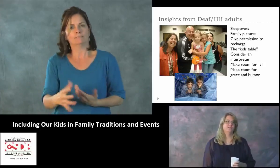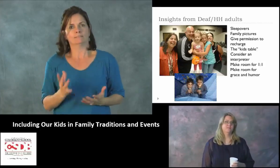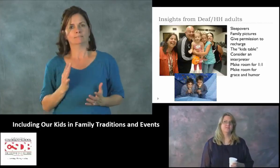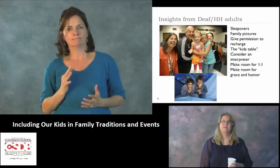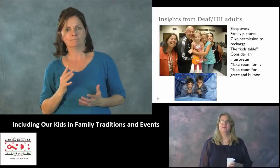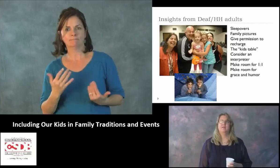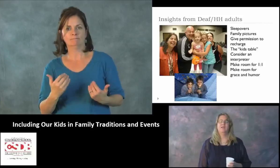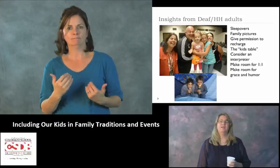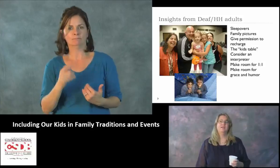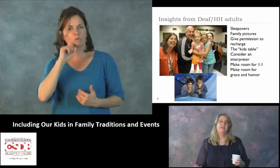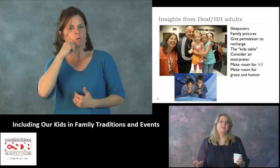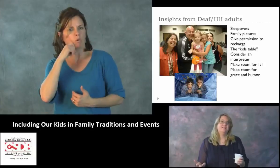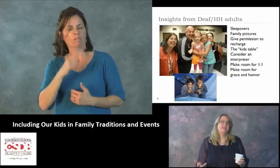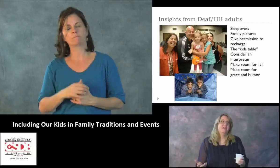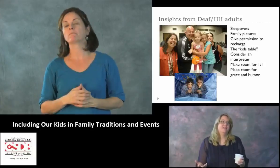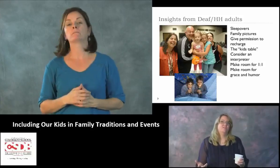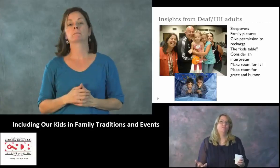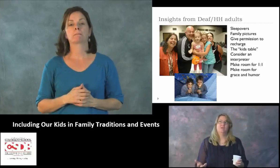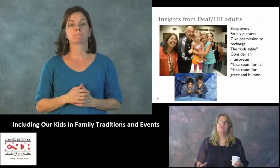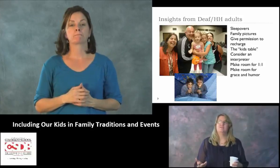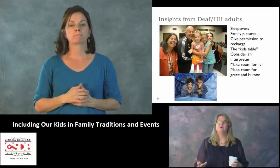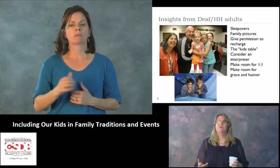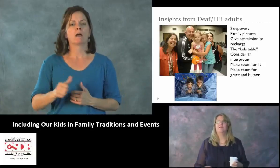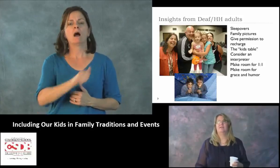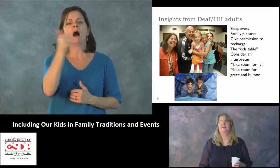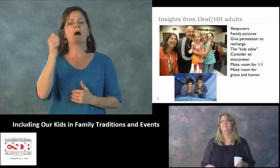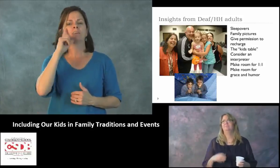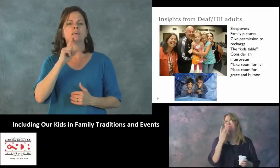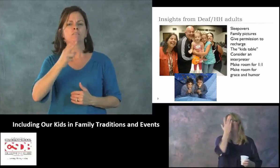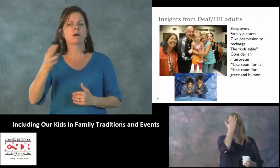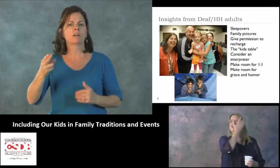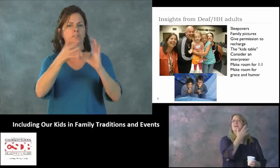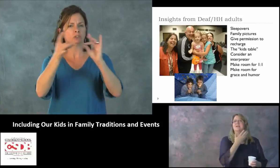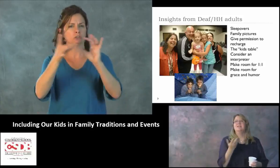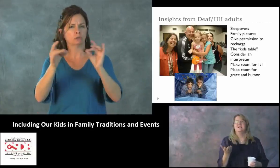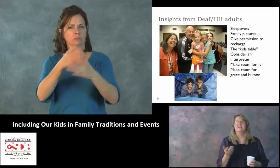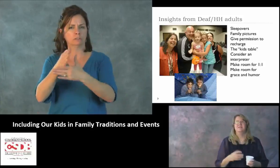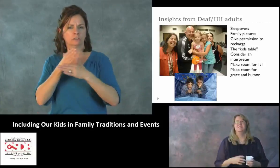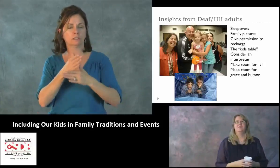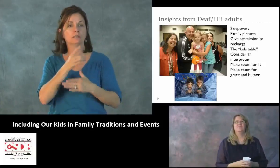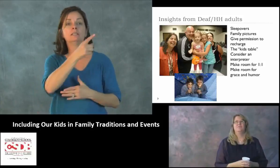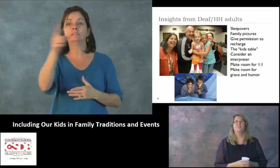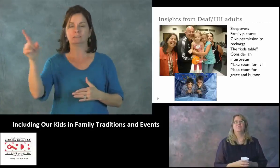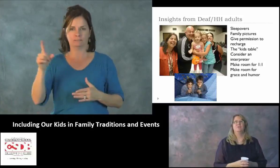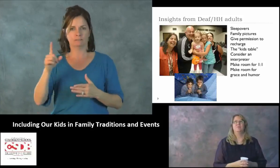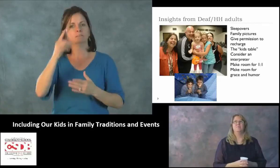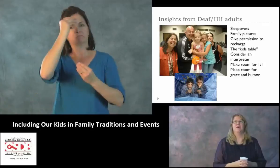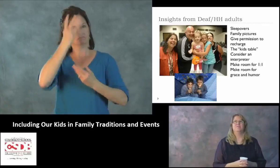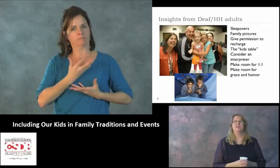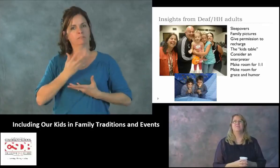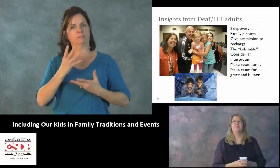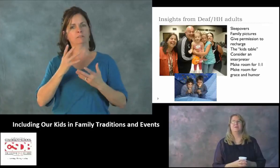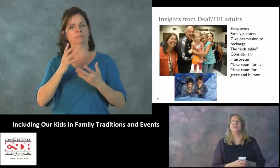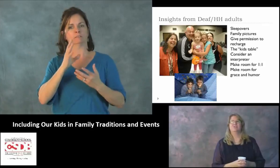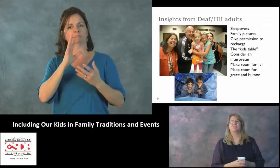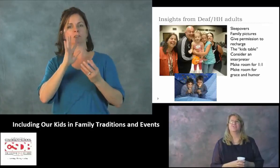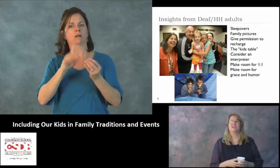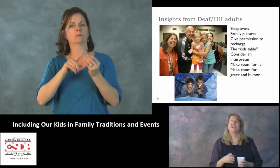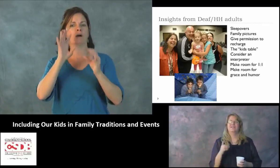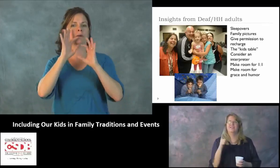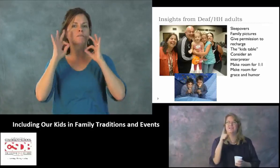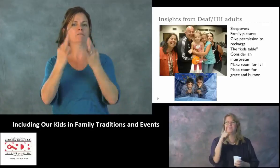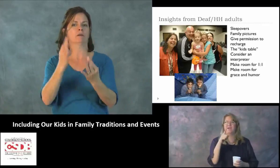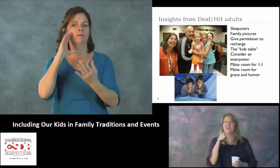huge difference. And it's a get-to. It's a cool thing. Some other folks told me about family